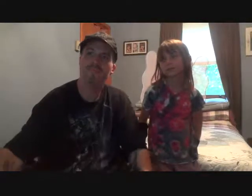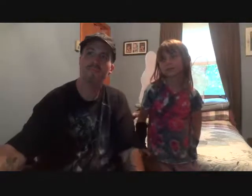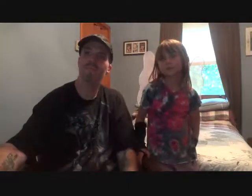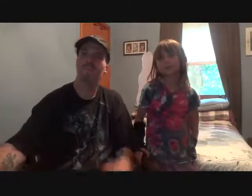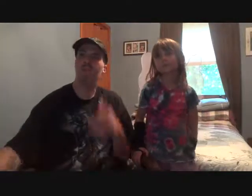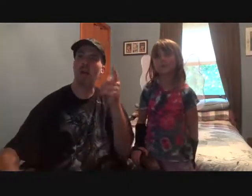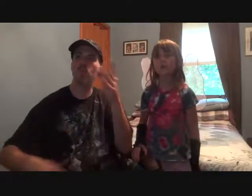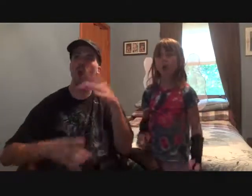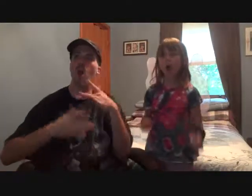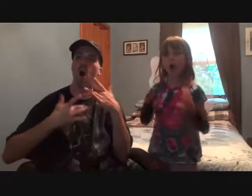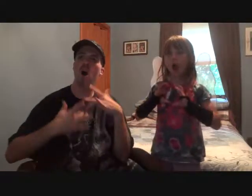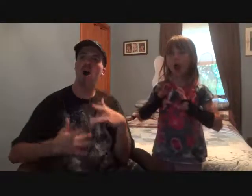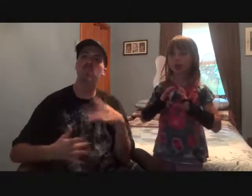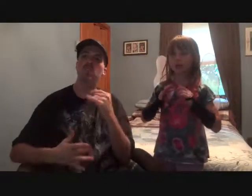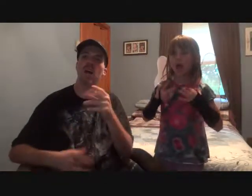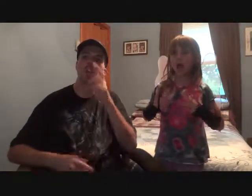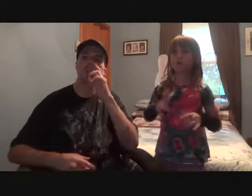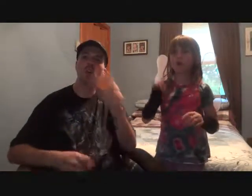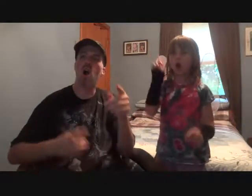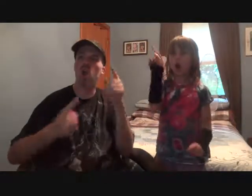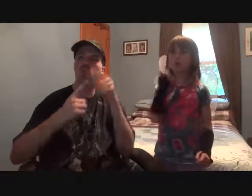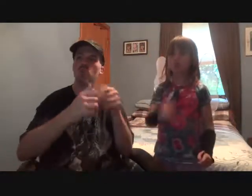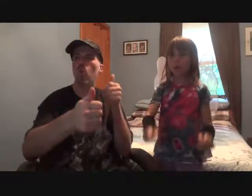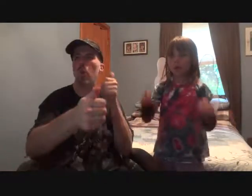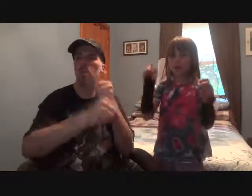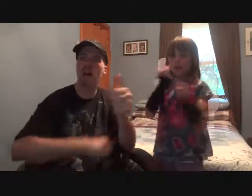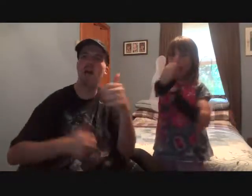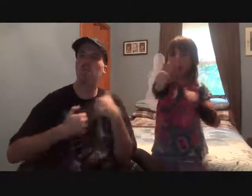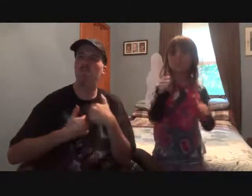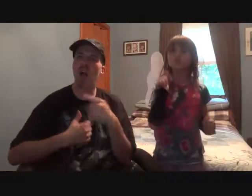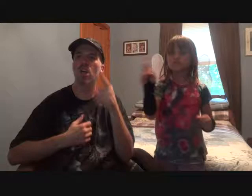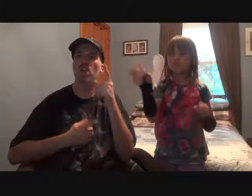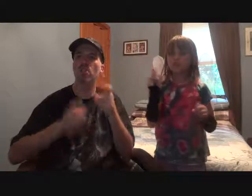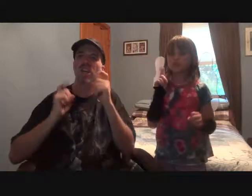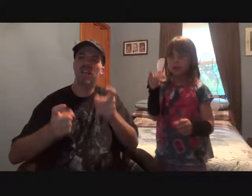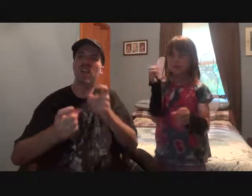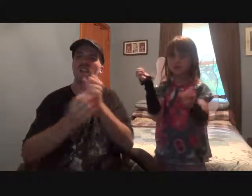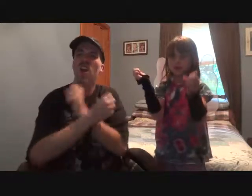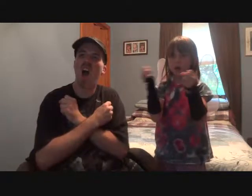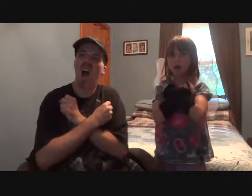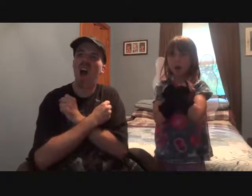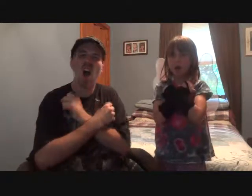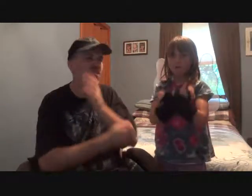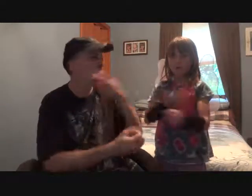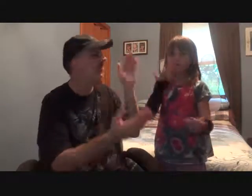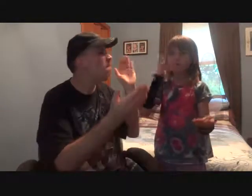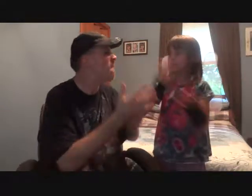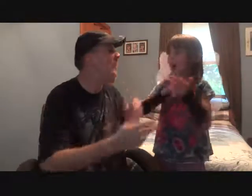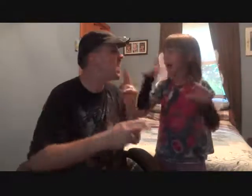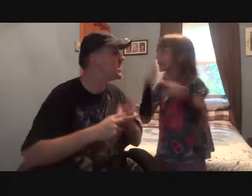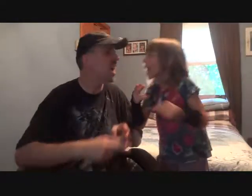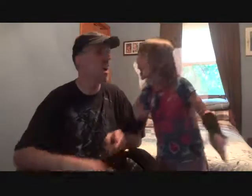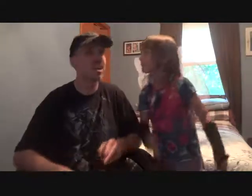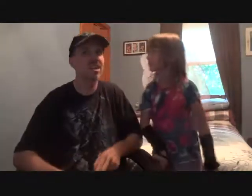Shout to the heart, and you're too vague, darling, you need love, a bad name.